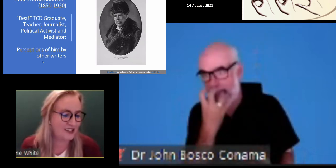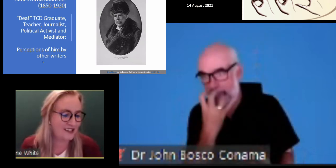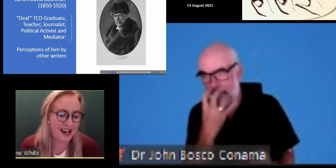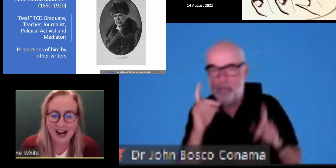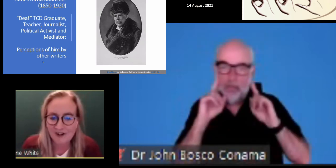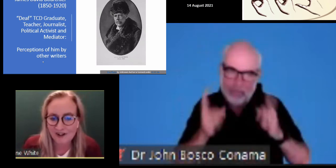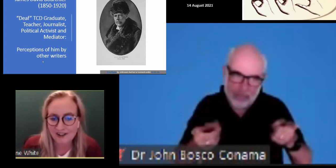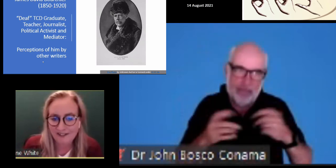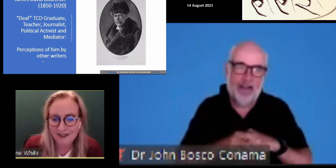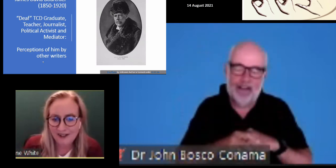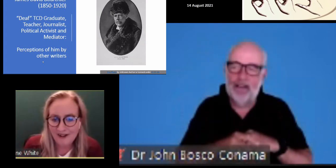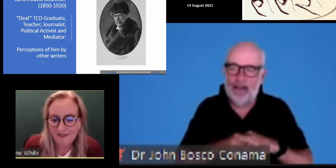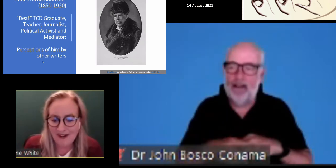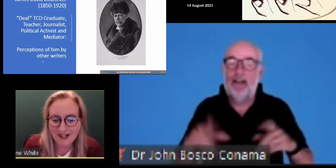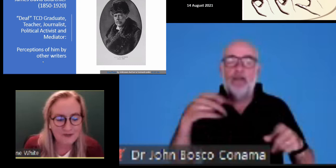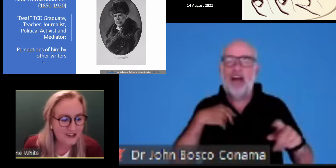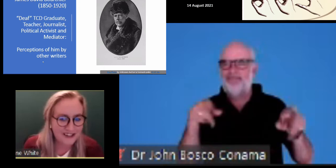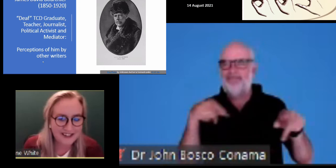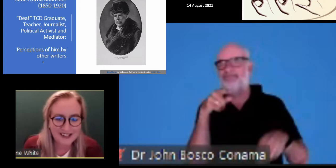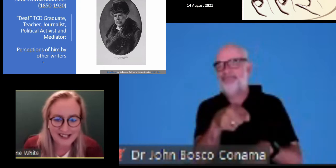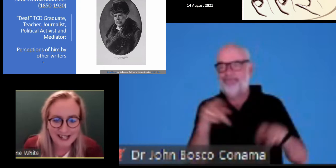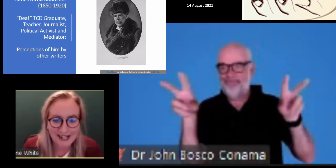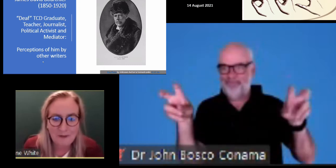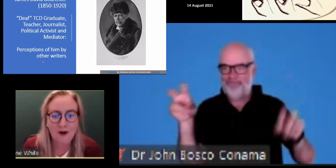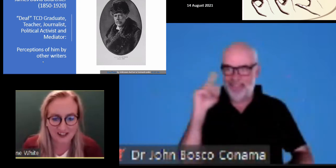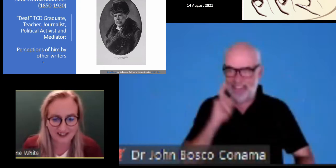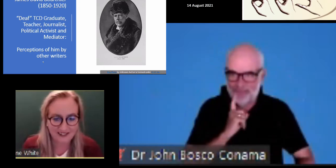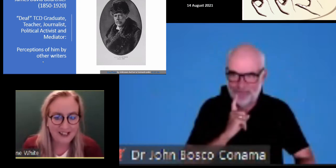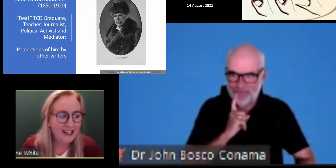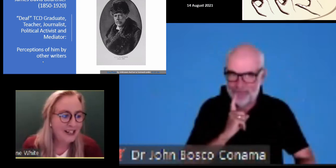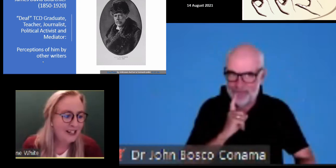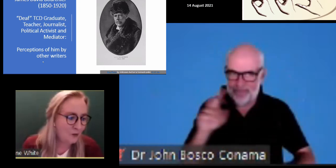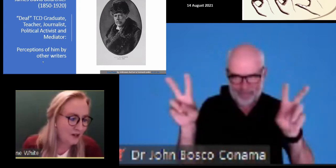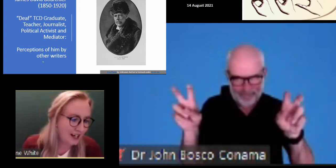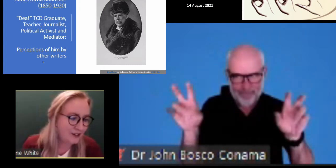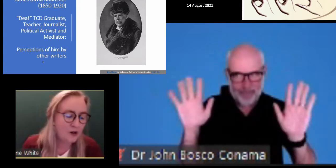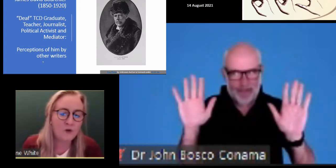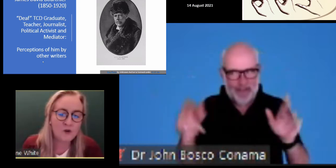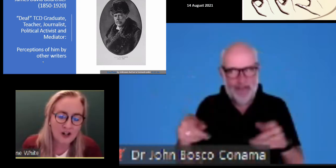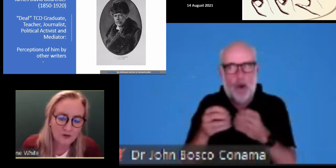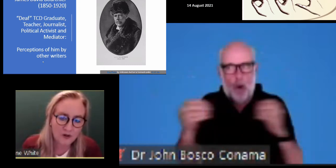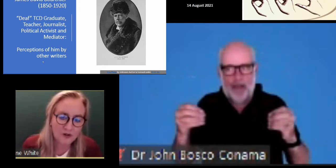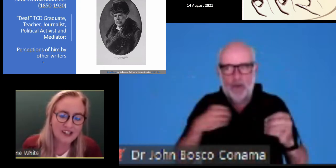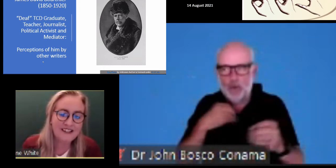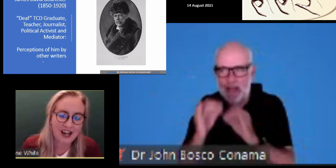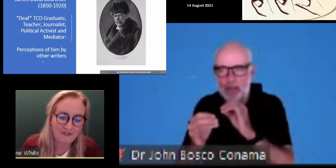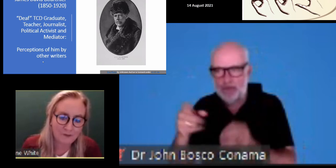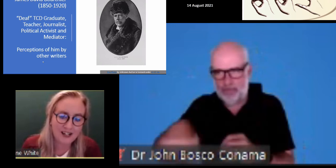a natural face position that he had? But here we are, quote unquote, deaf,